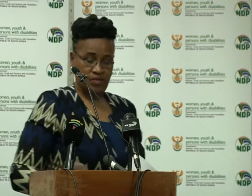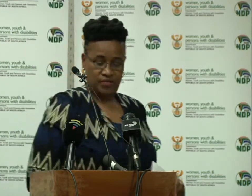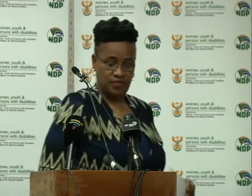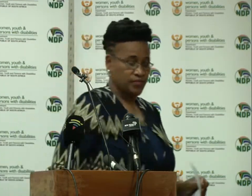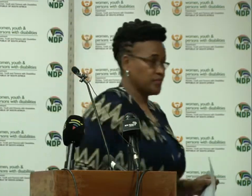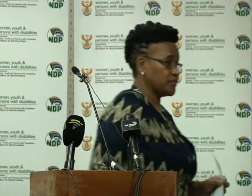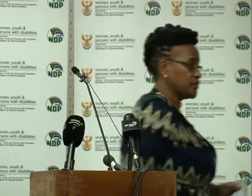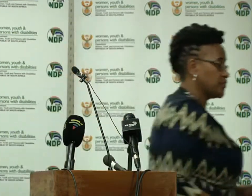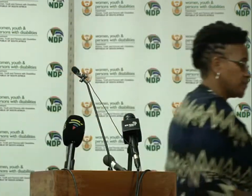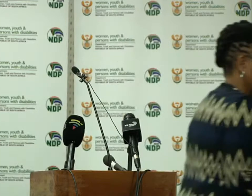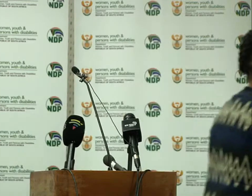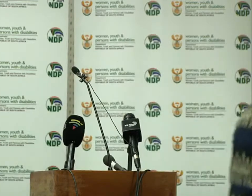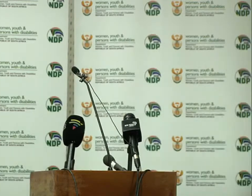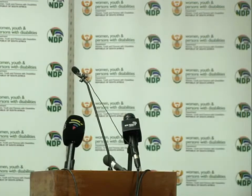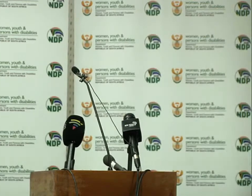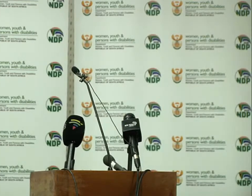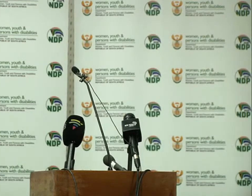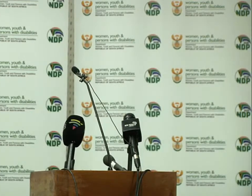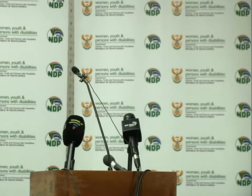the periscope, right?